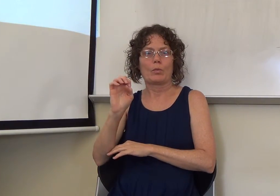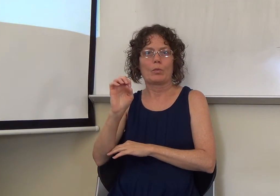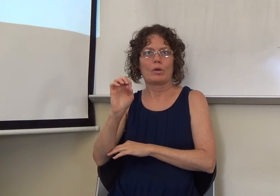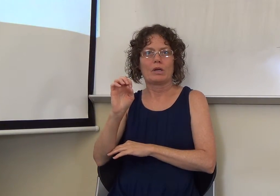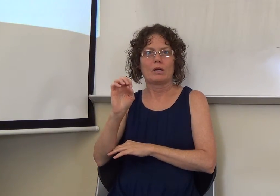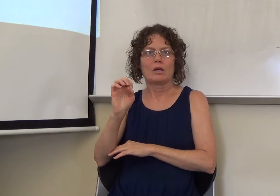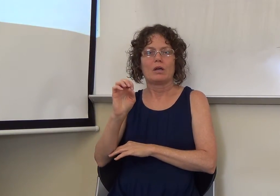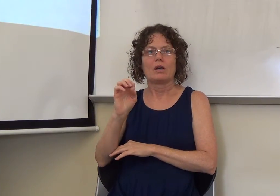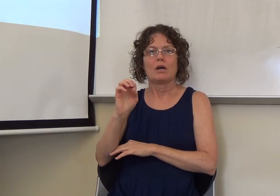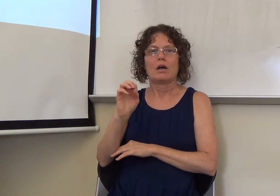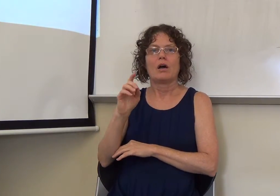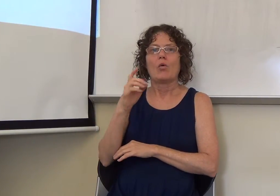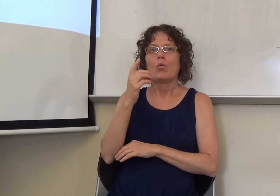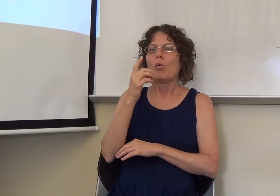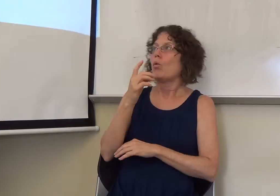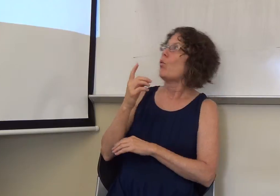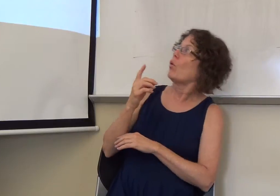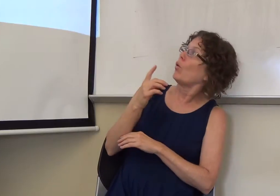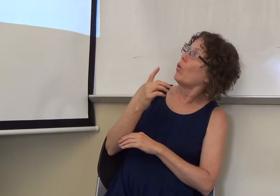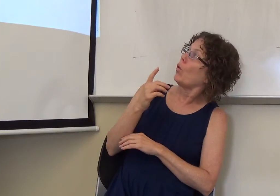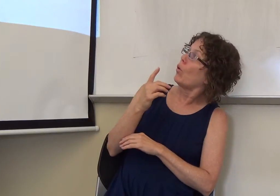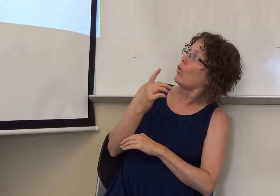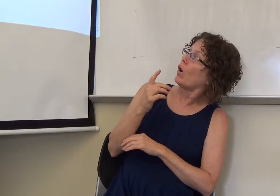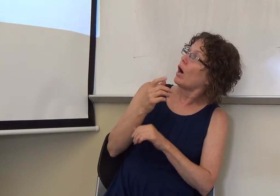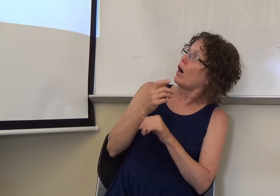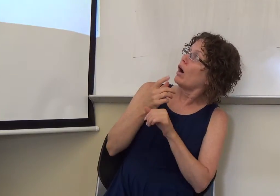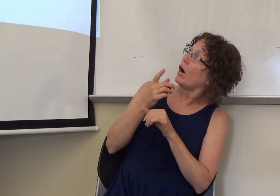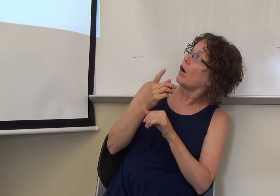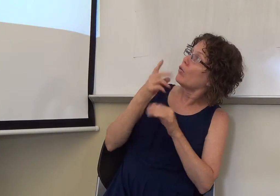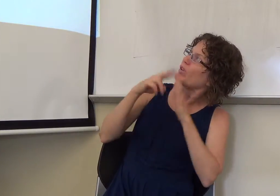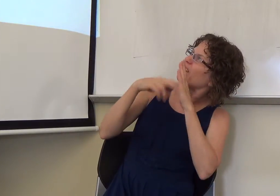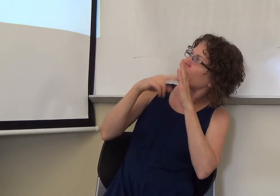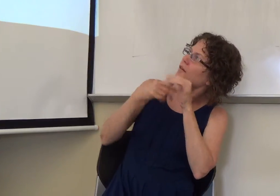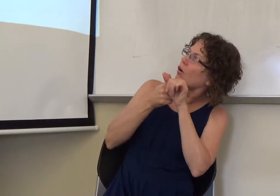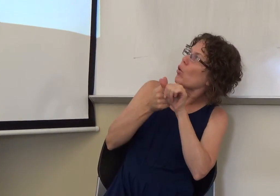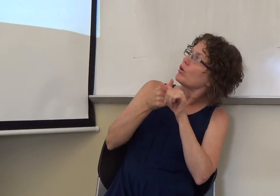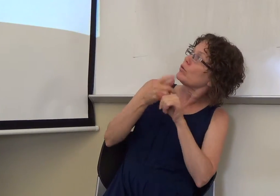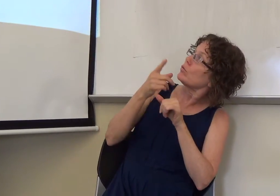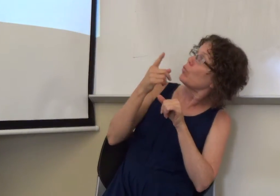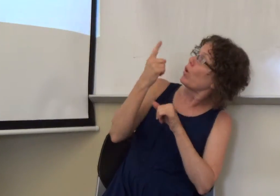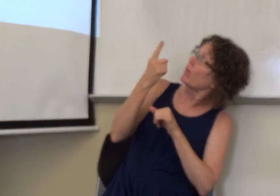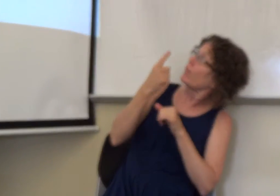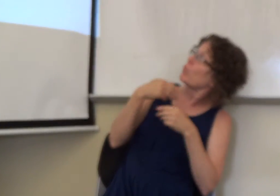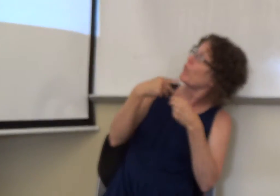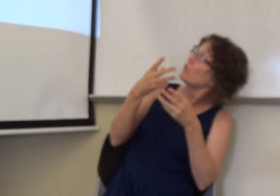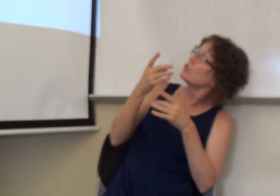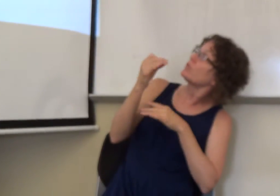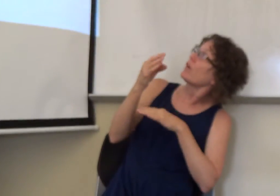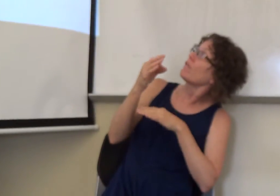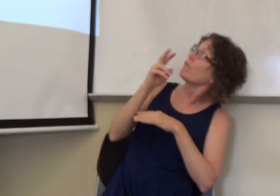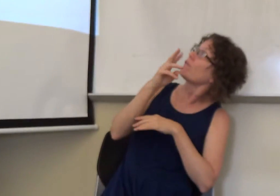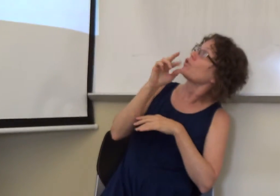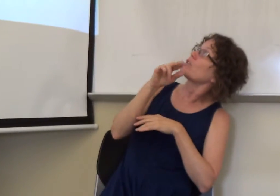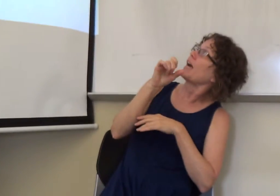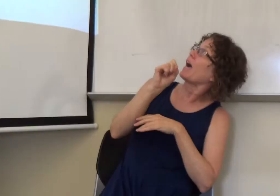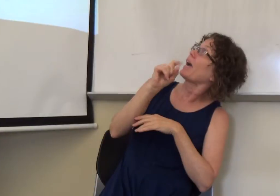According to one of the provisions in the Versailles Treaty that ended World War I, okay, the Germans were